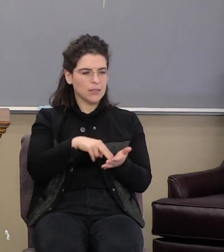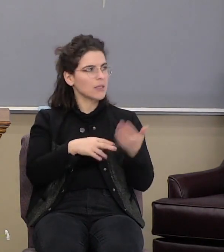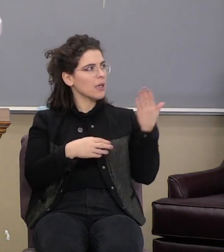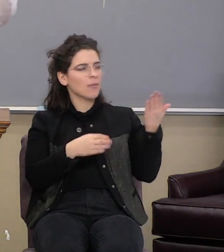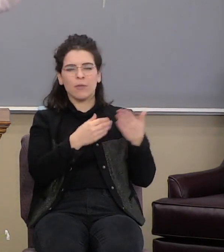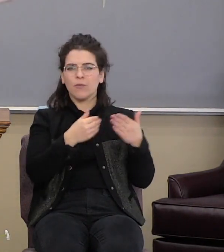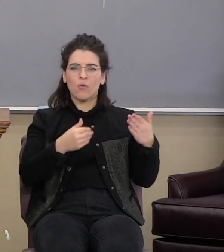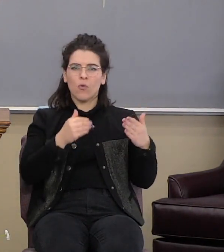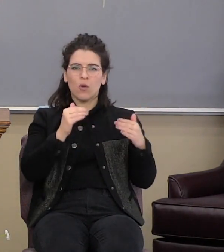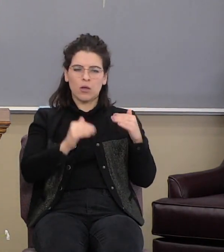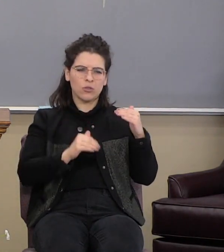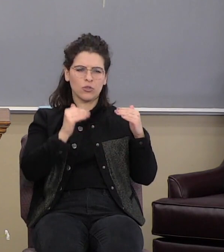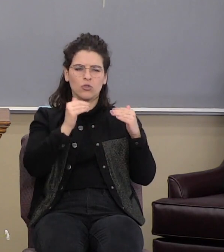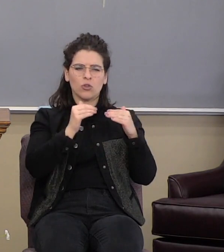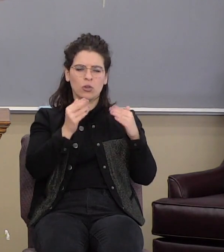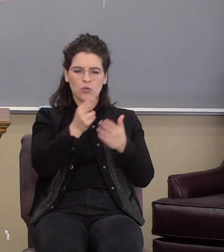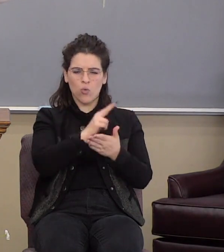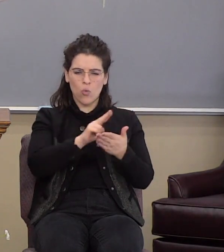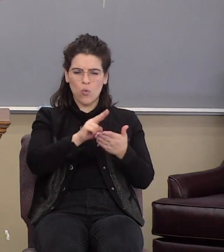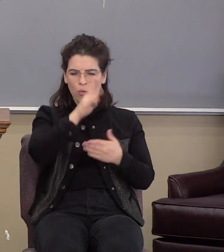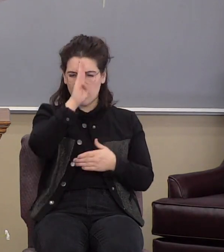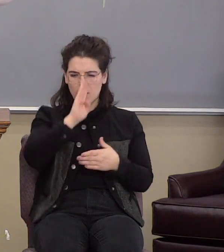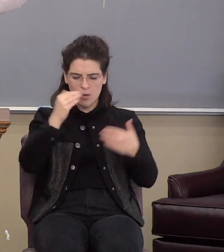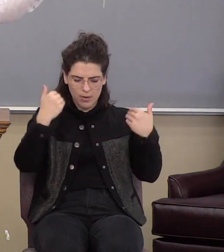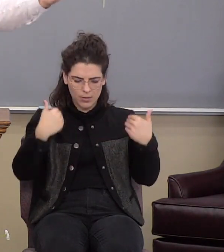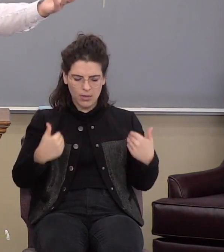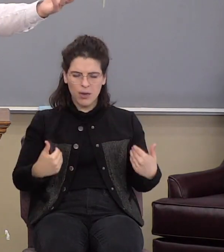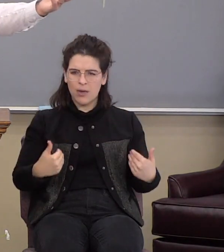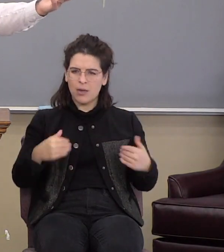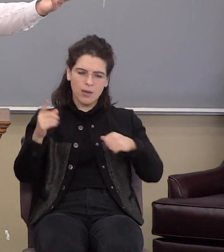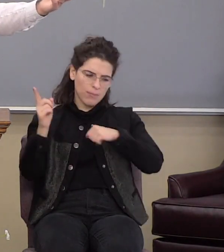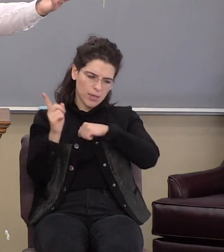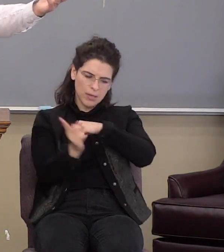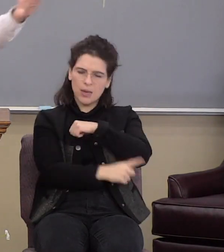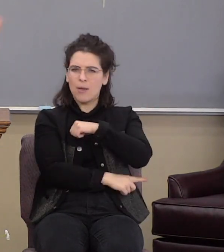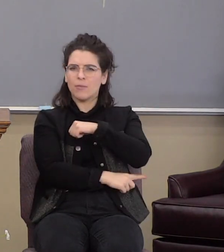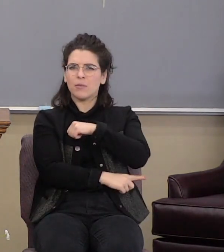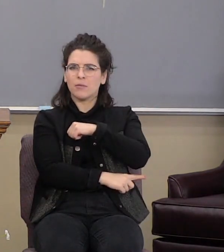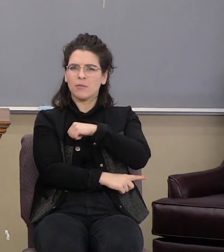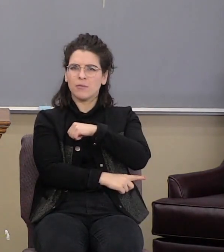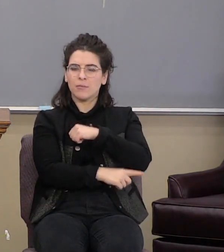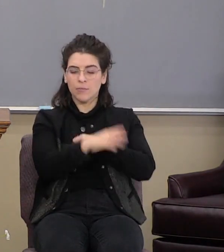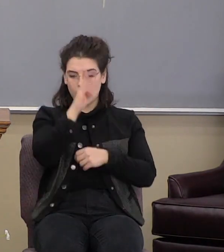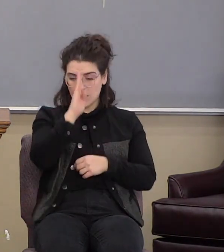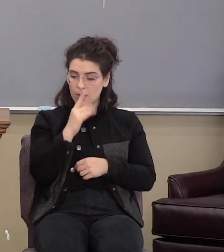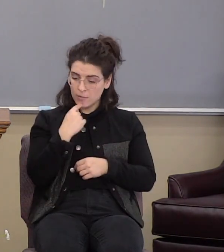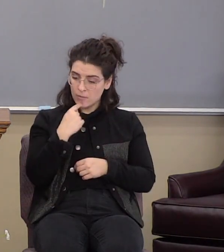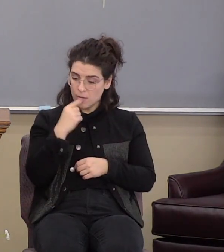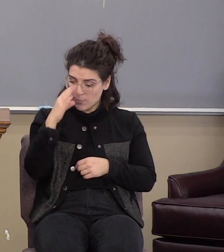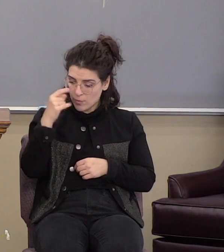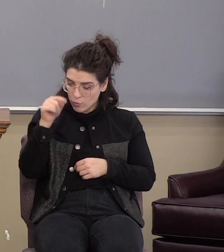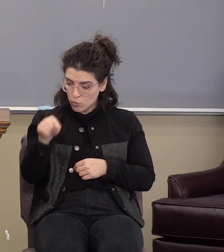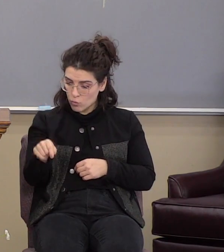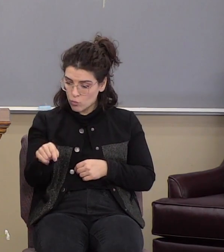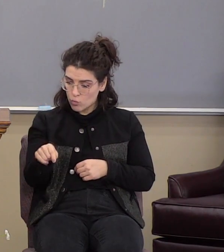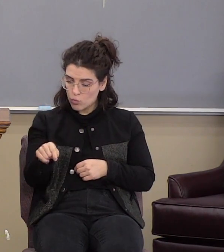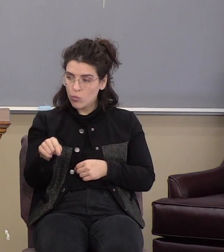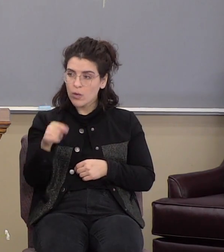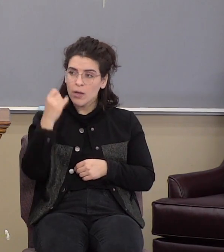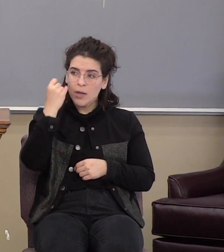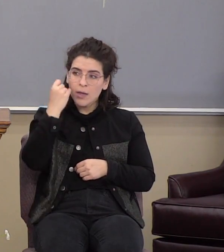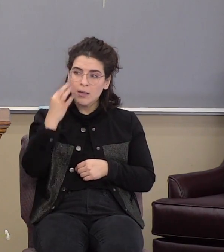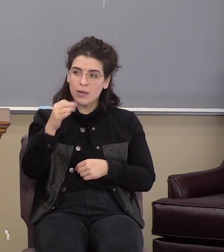before a just, holy God as I am, absolutely condemned. God says, that's what I'm looking for. And if you